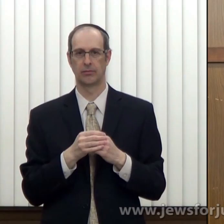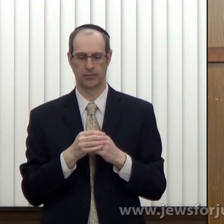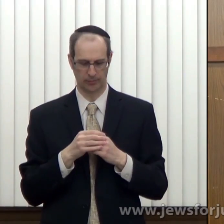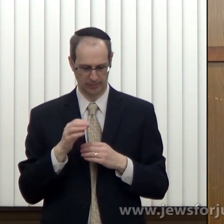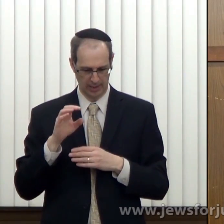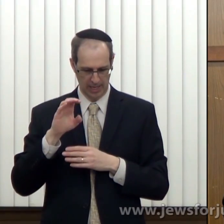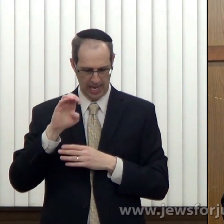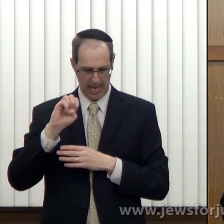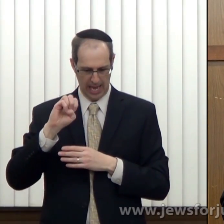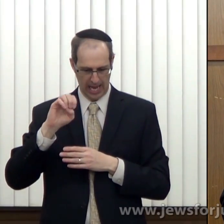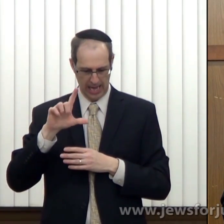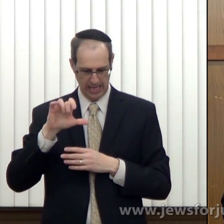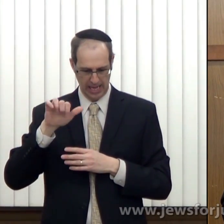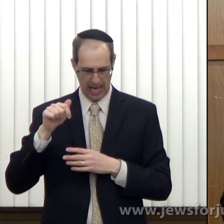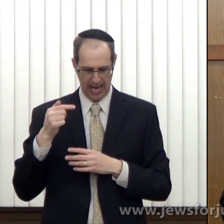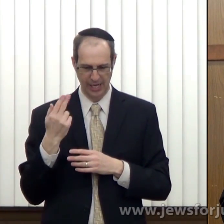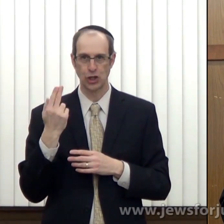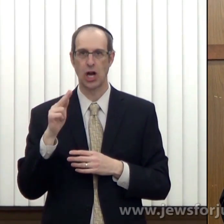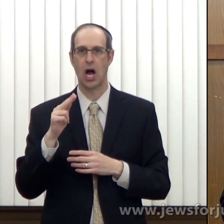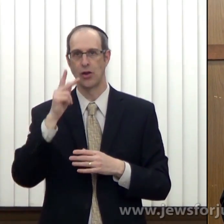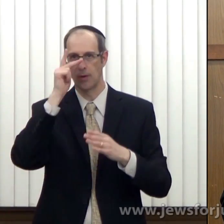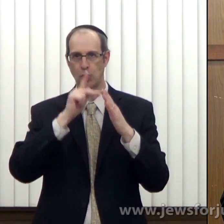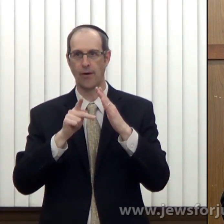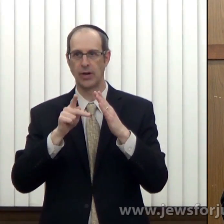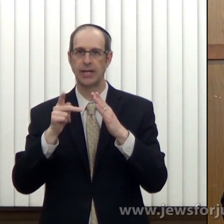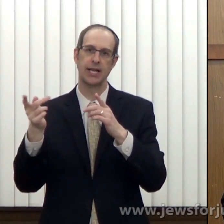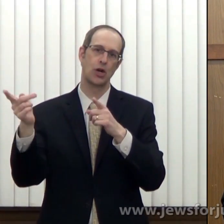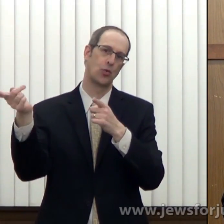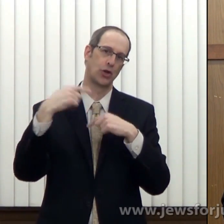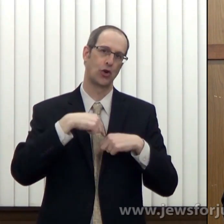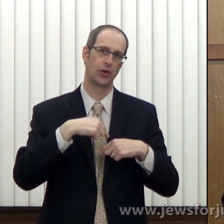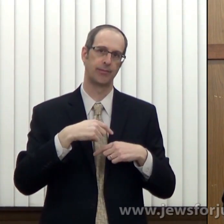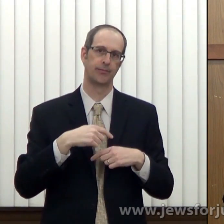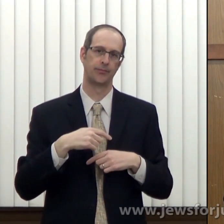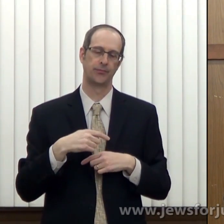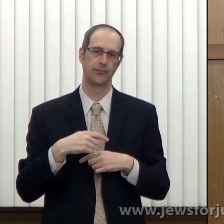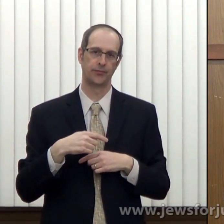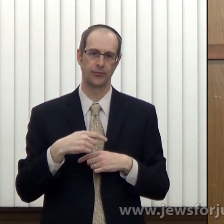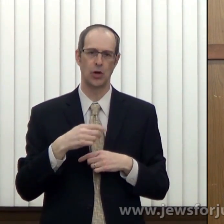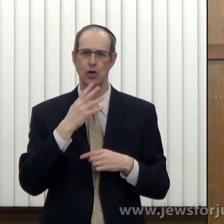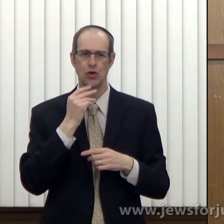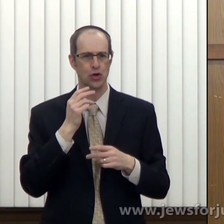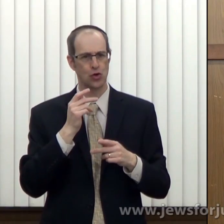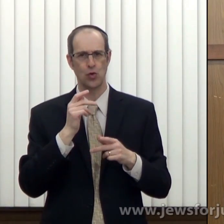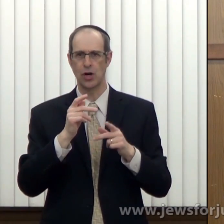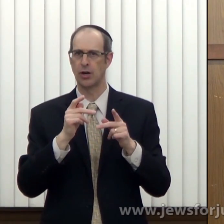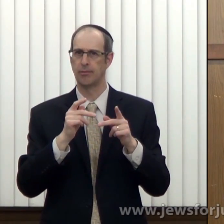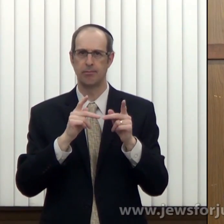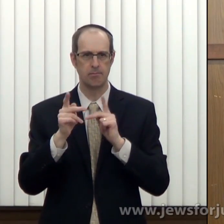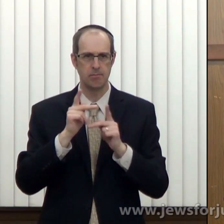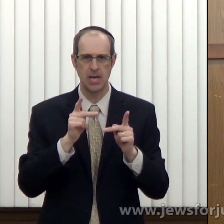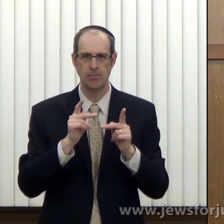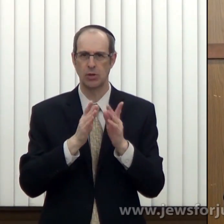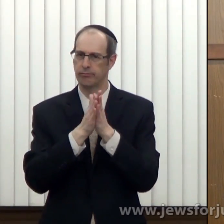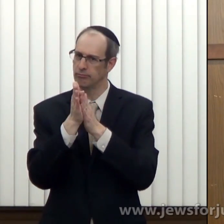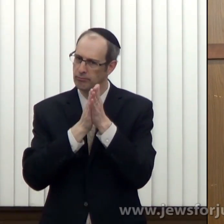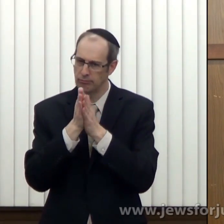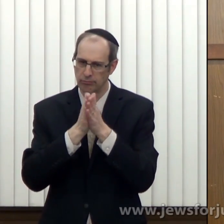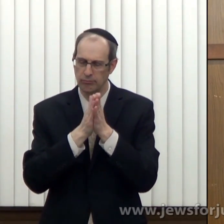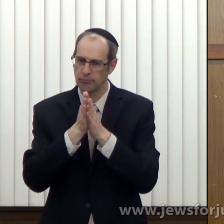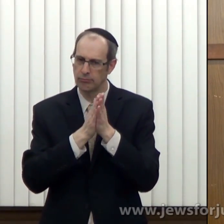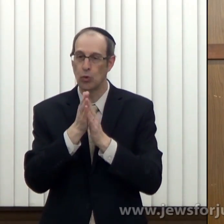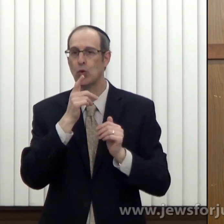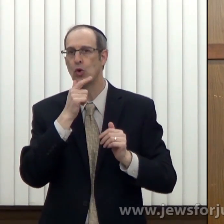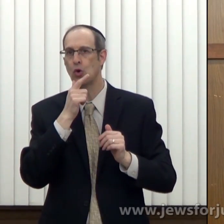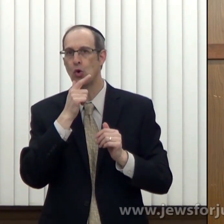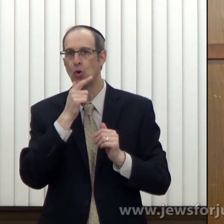Elijah the prophet is going to return. Jewish people were very in tune with Elijah the